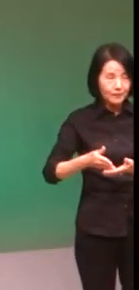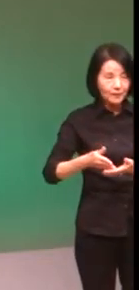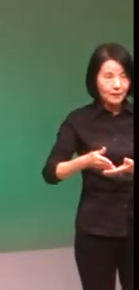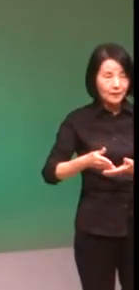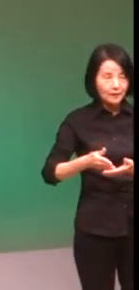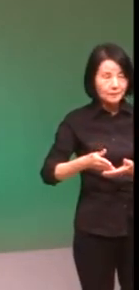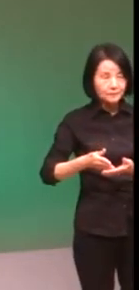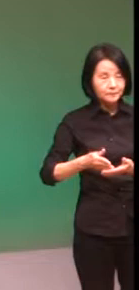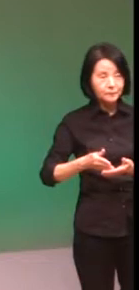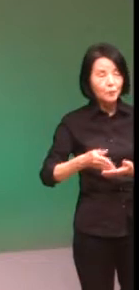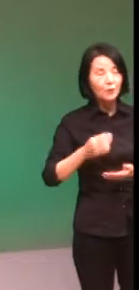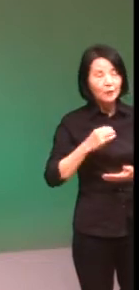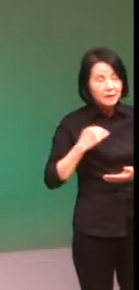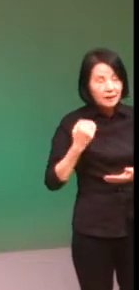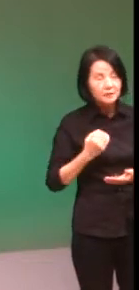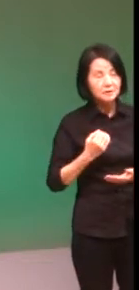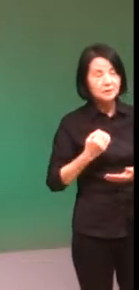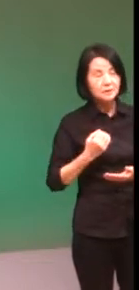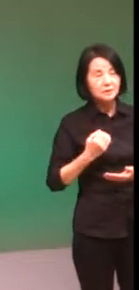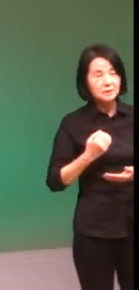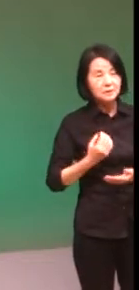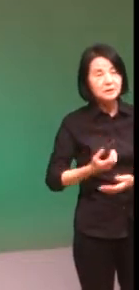so-called nuclear umbrella.